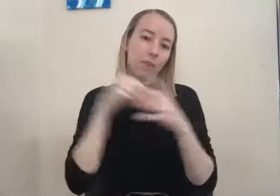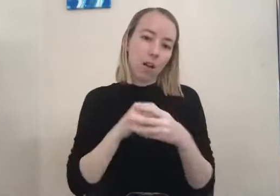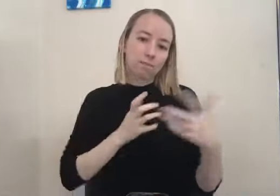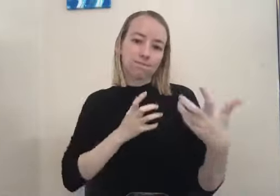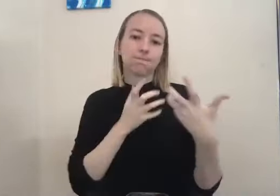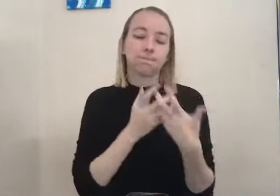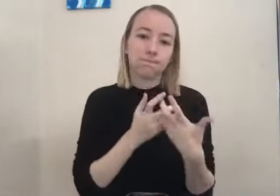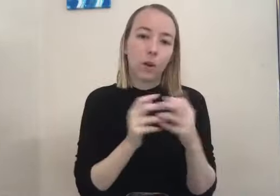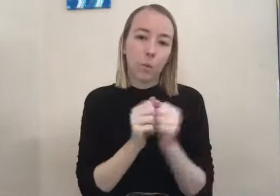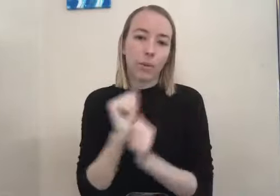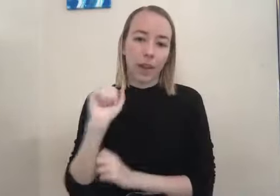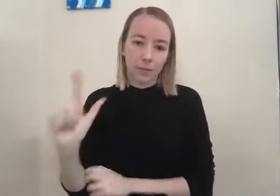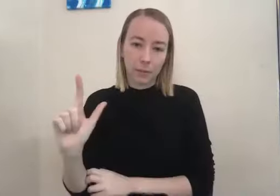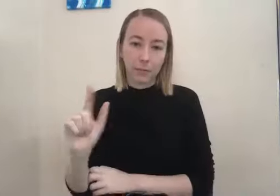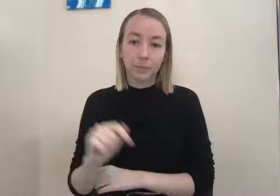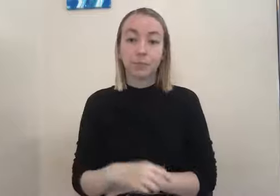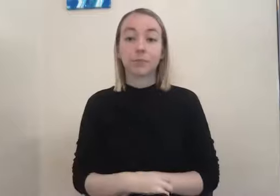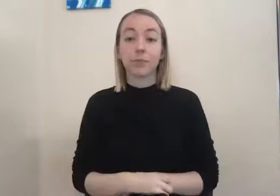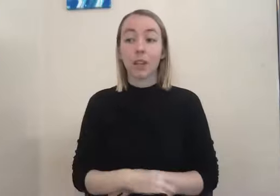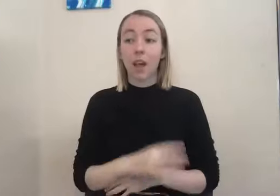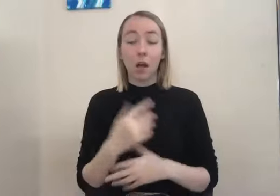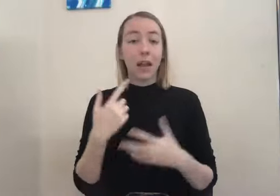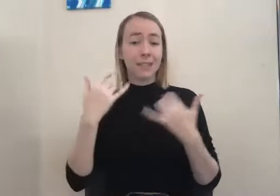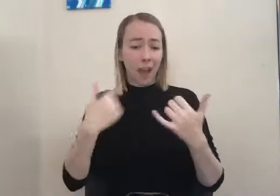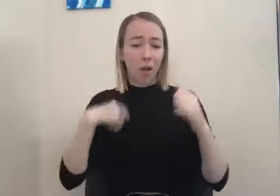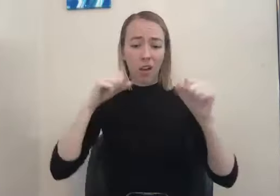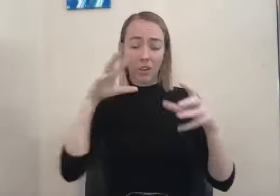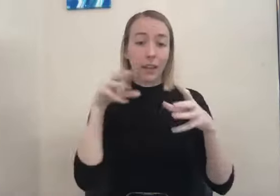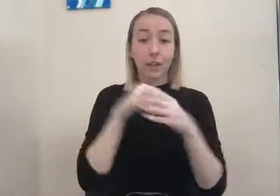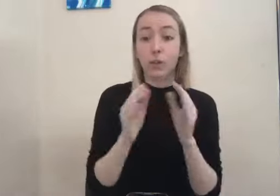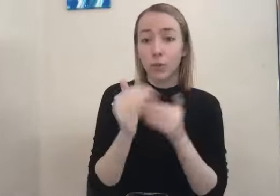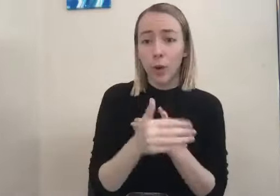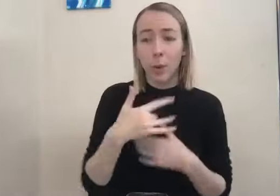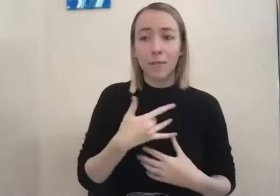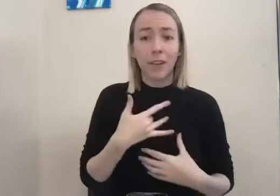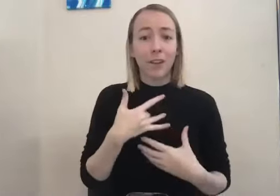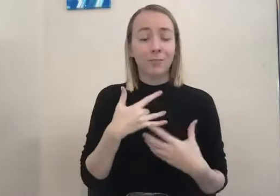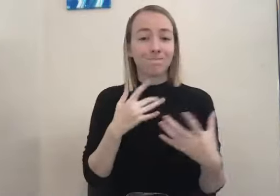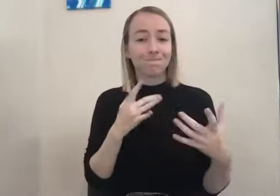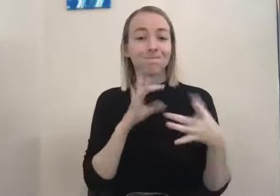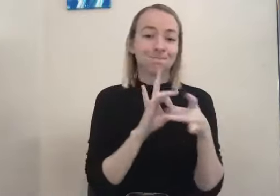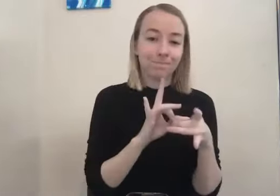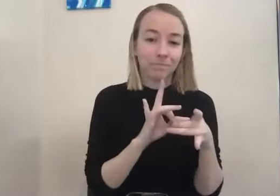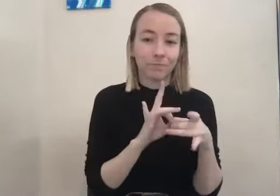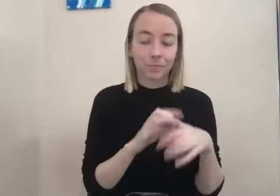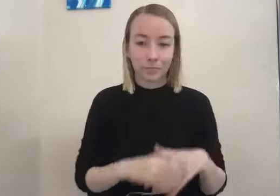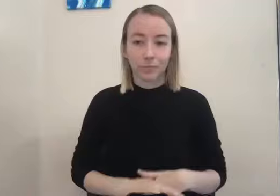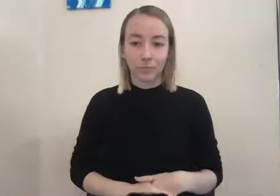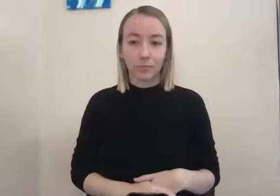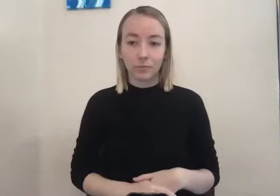life. And I was really, at that point, I think, was when I heard Mary Perrow shares, I think she says, and before I heard her